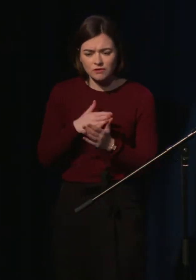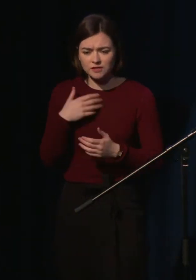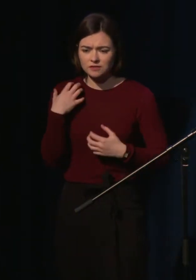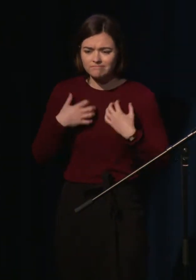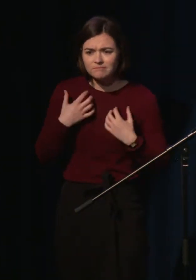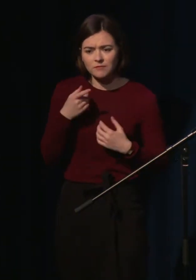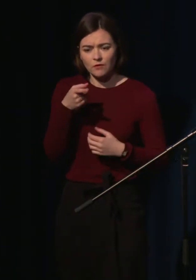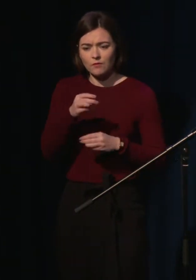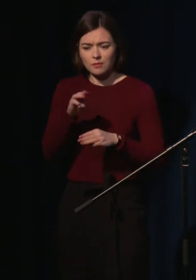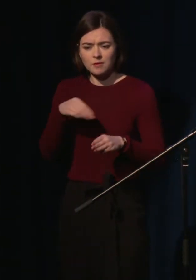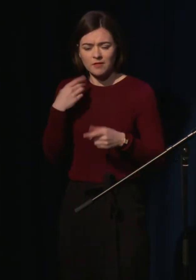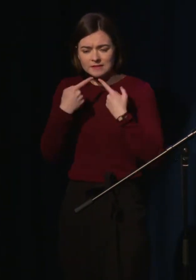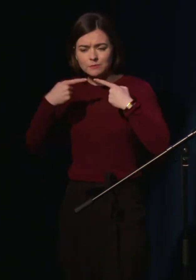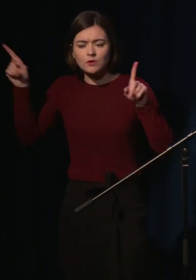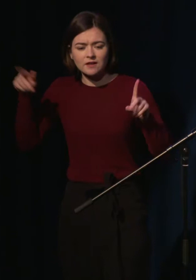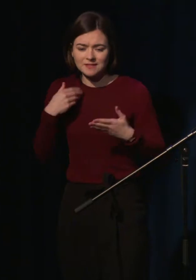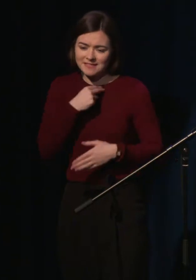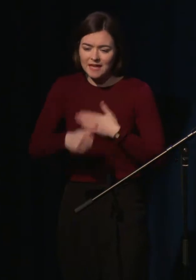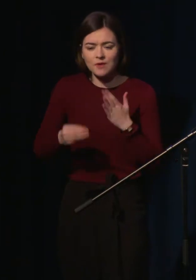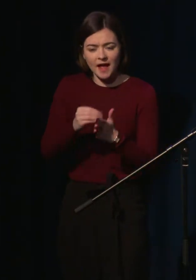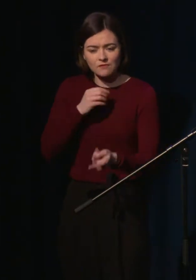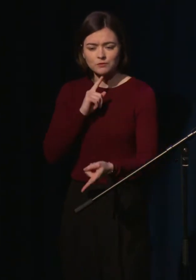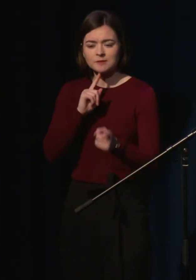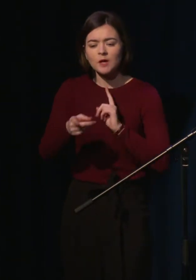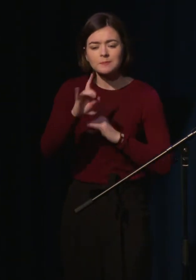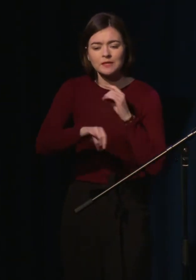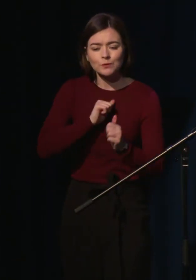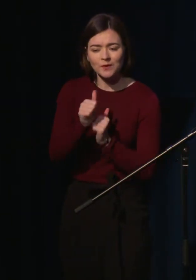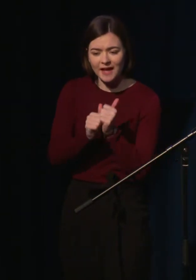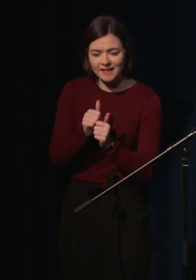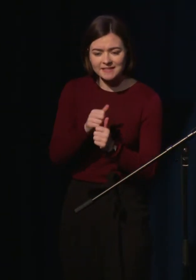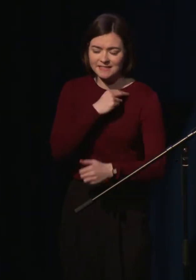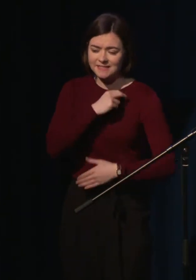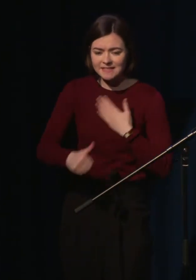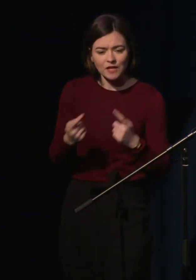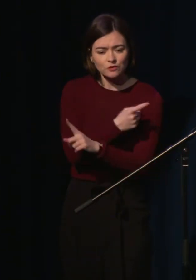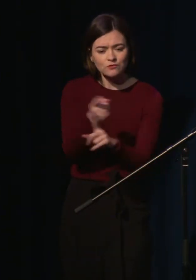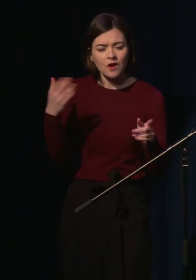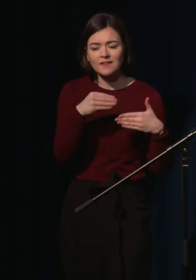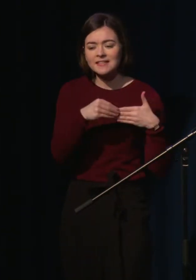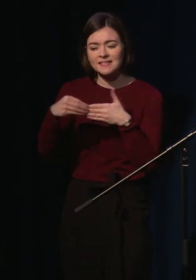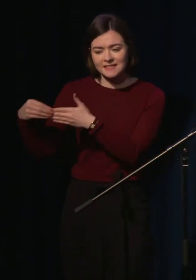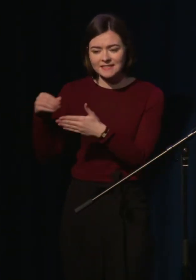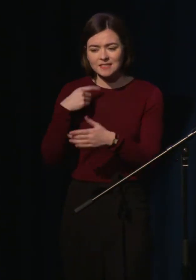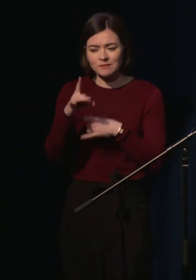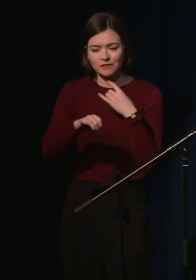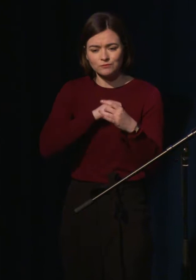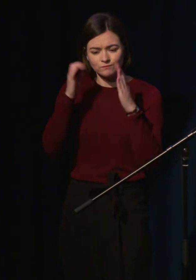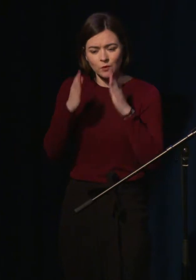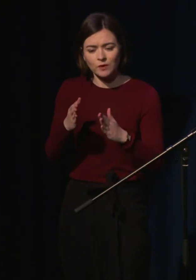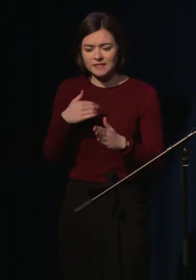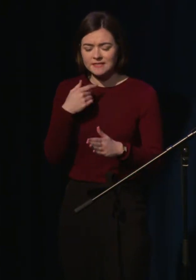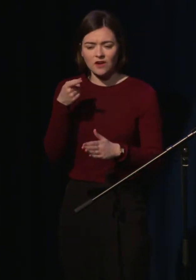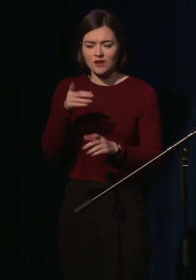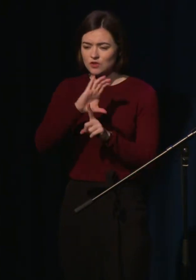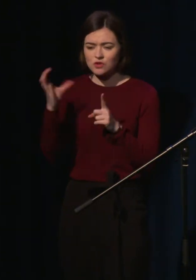our duty today to respond to that and to act. And today, you are all taking the lead in addressing an unacceptable culture